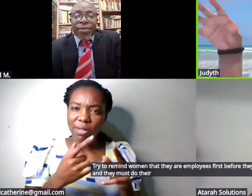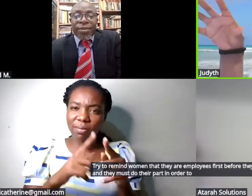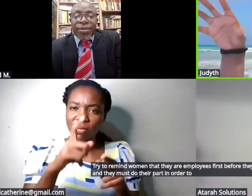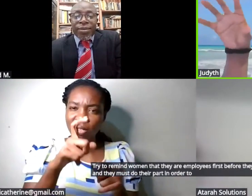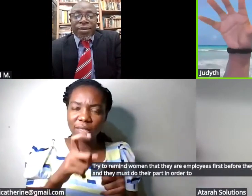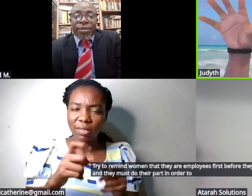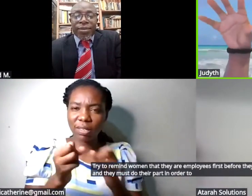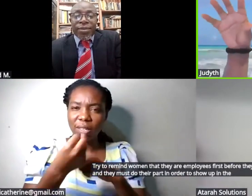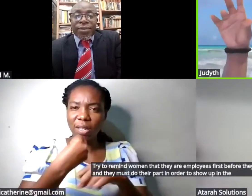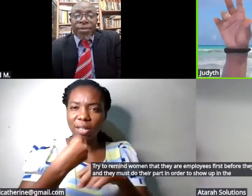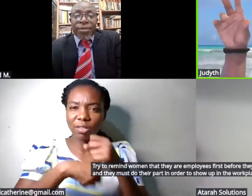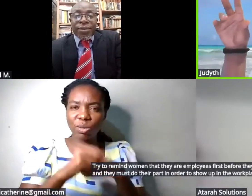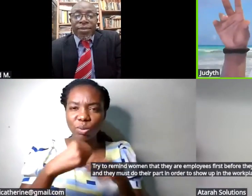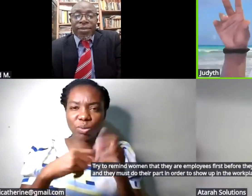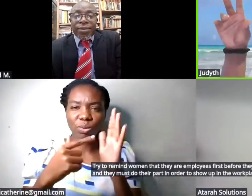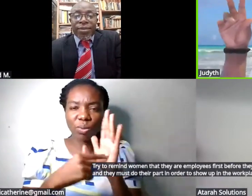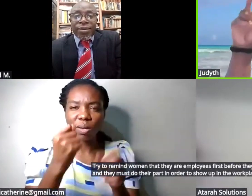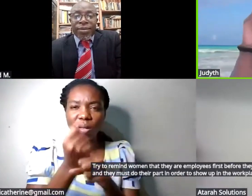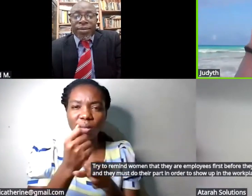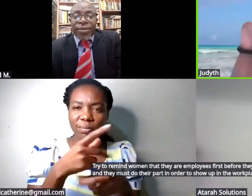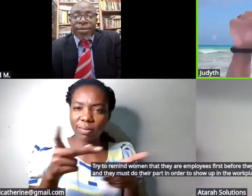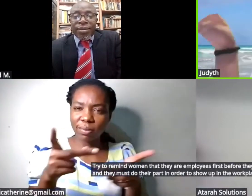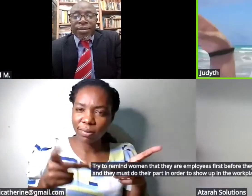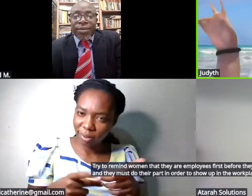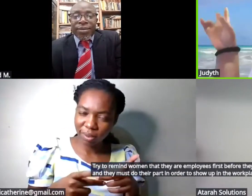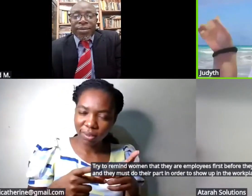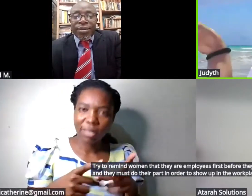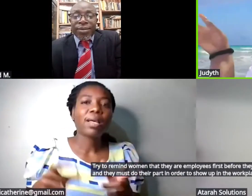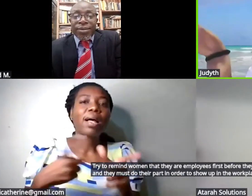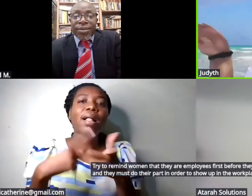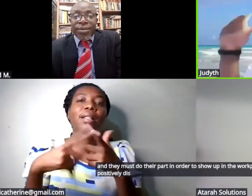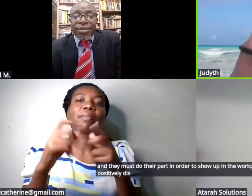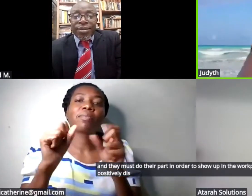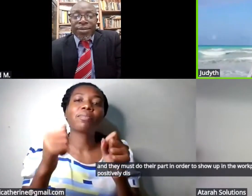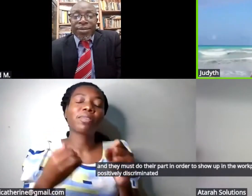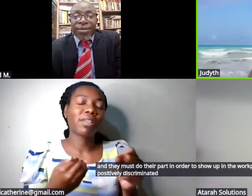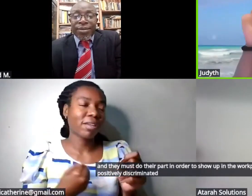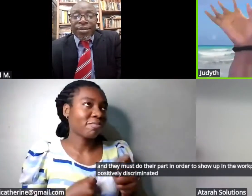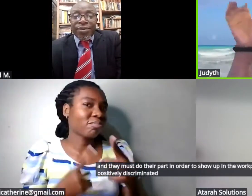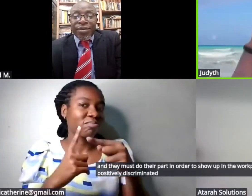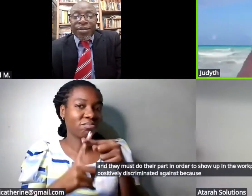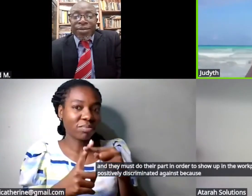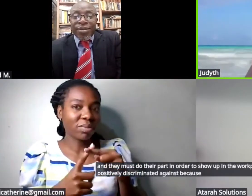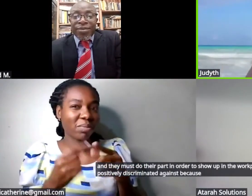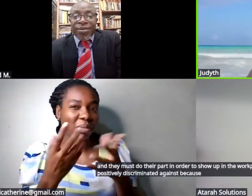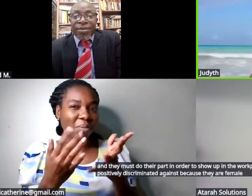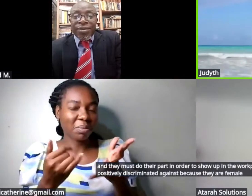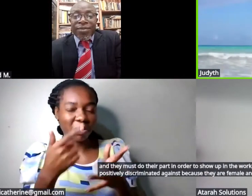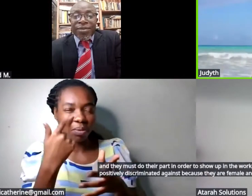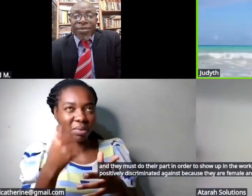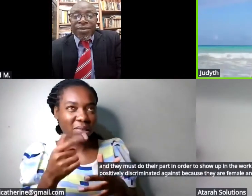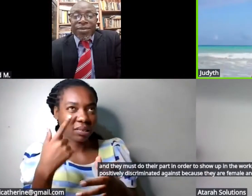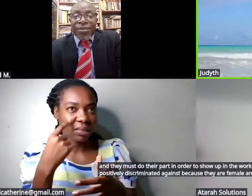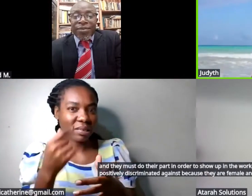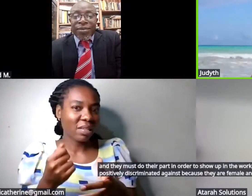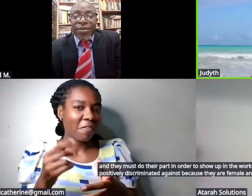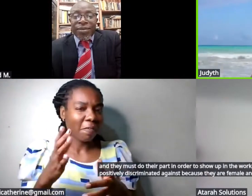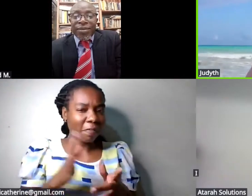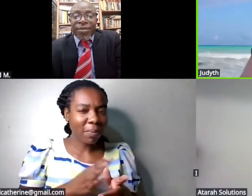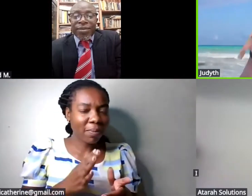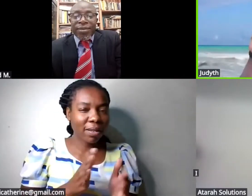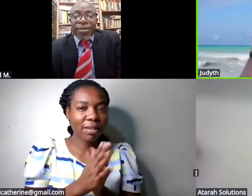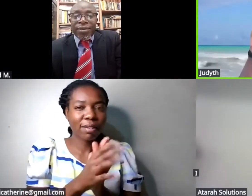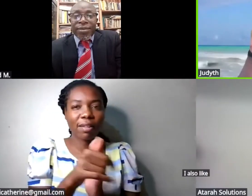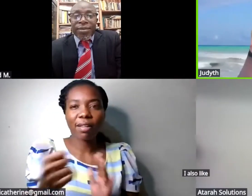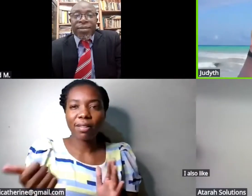the workplace and not be positively discriminated against because they are female and stuff like that. I also like